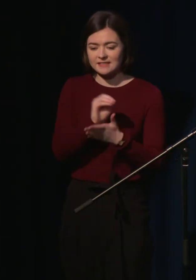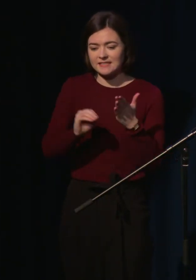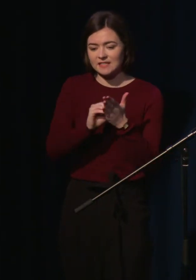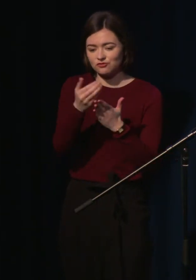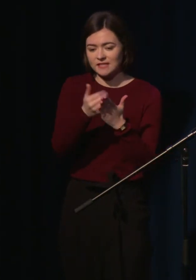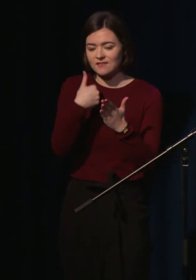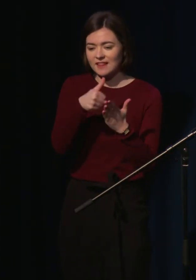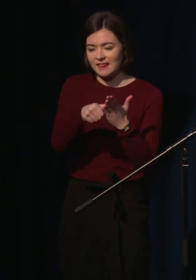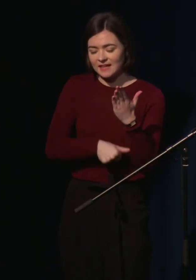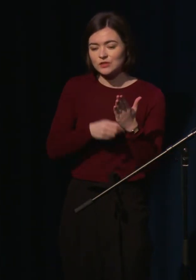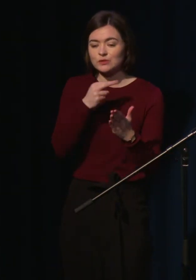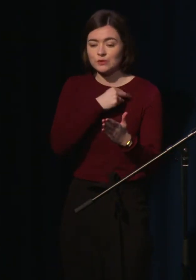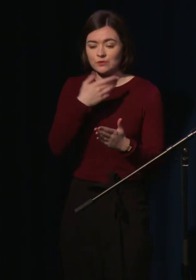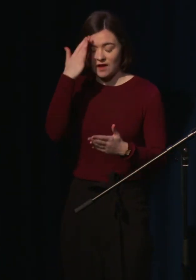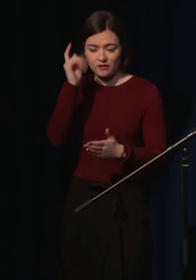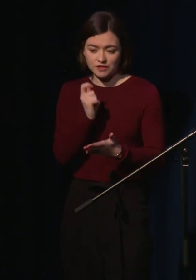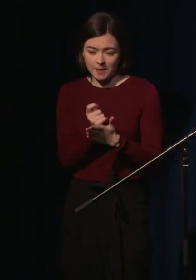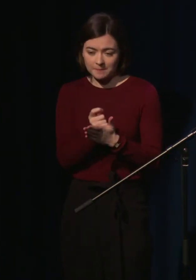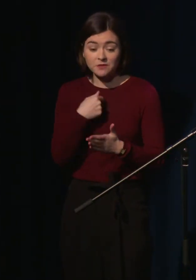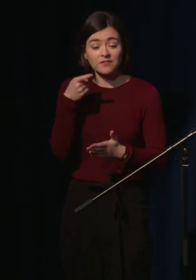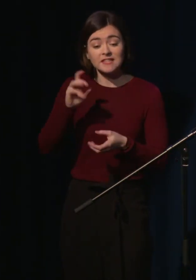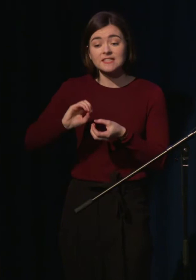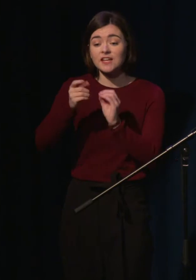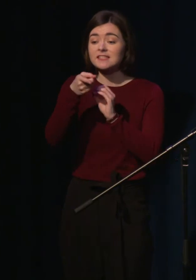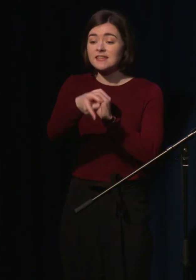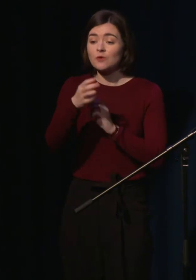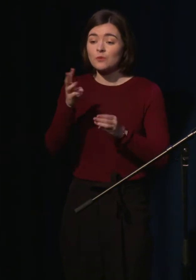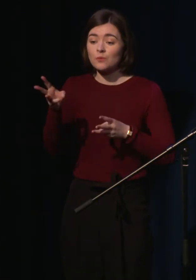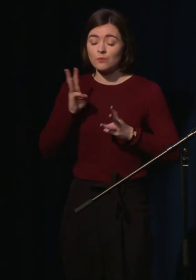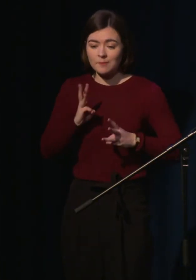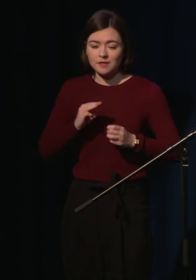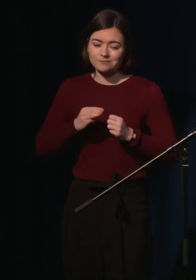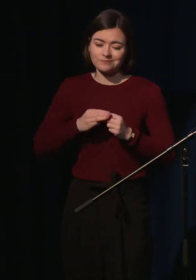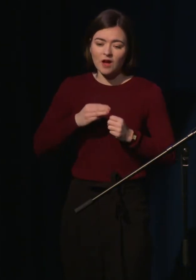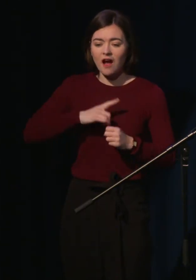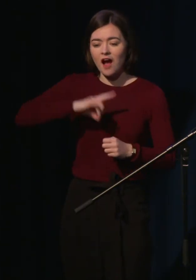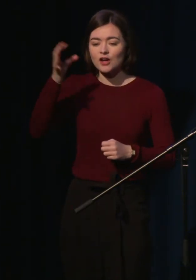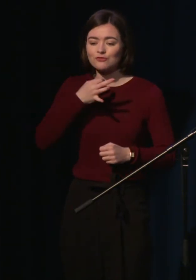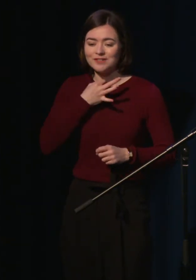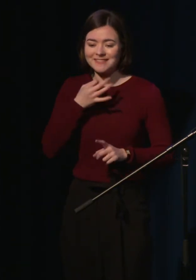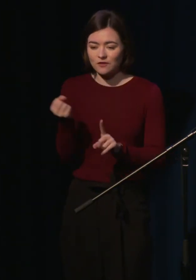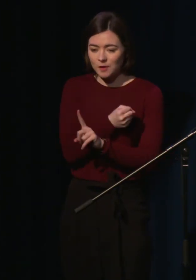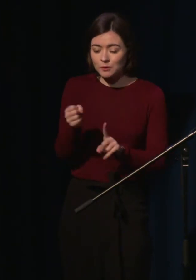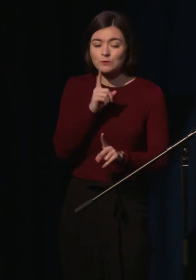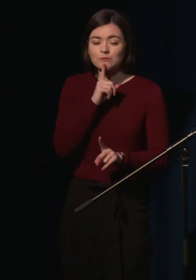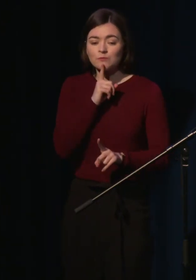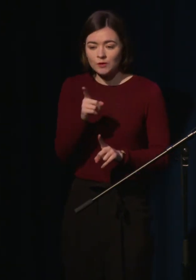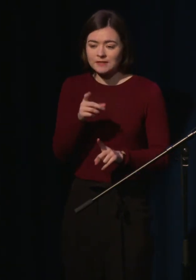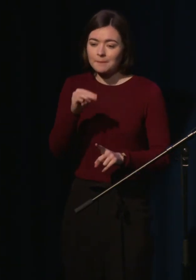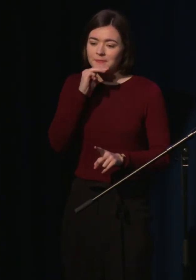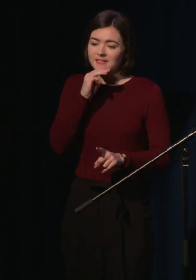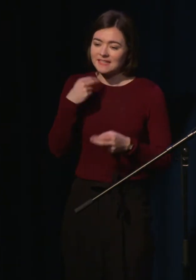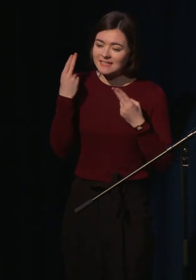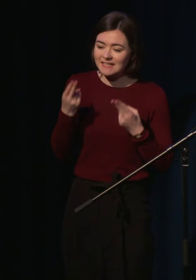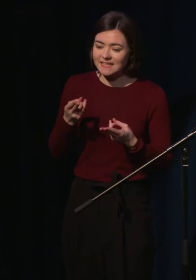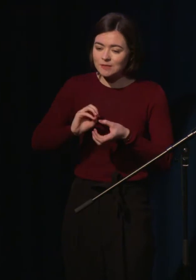to the Irish Times. And this suggests that women are more likely to experience abuse, but it may also mean that work needs to be done to